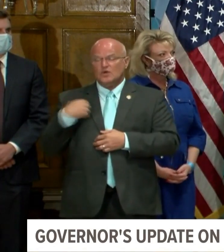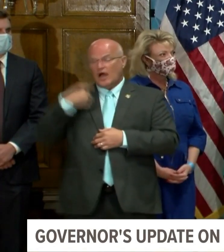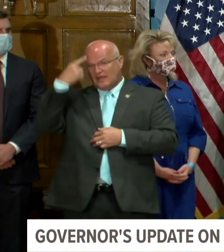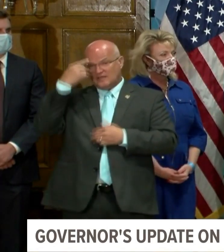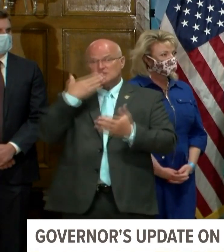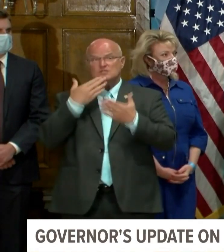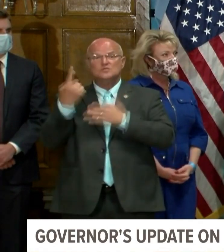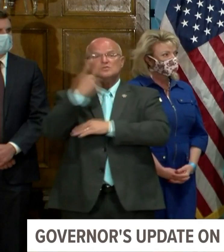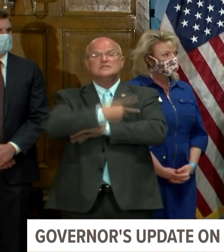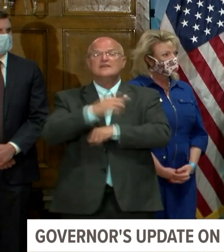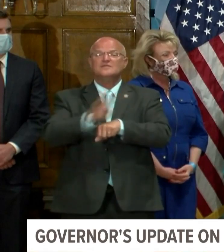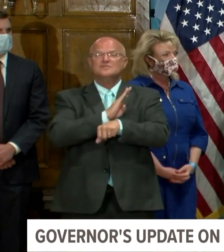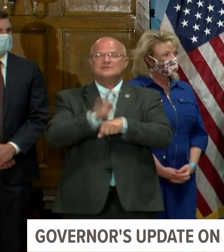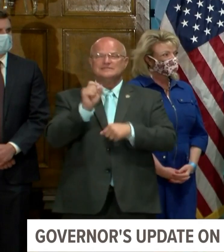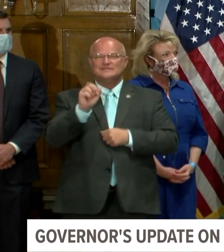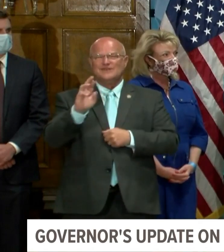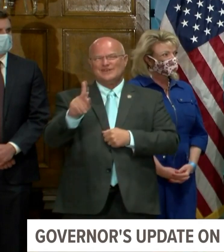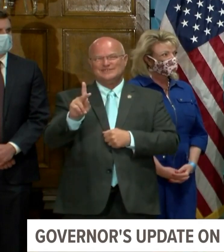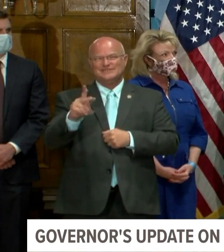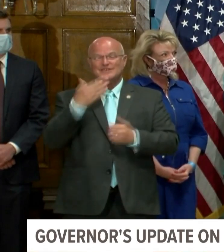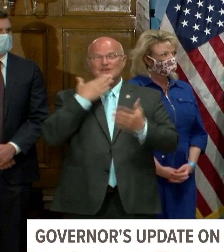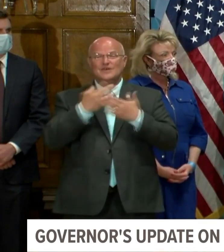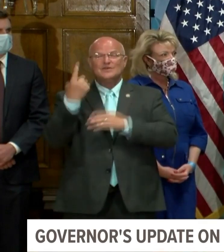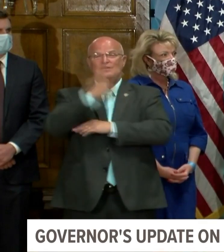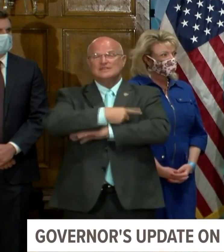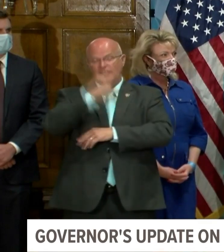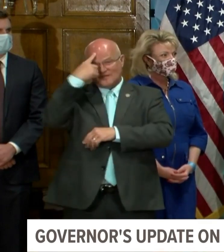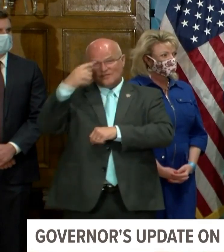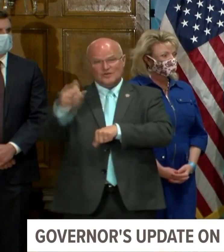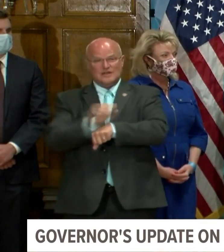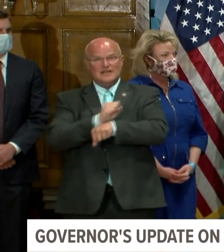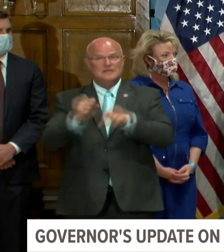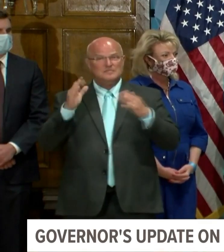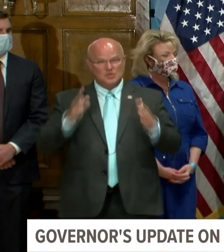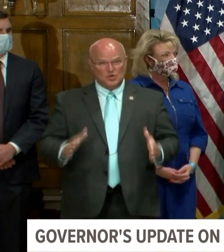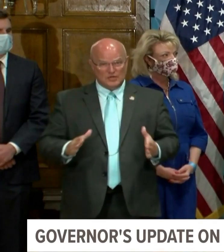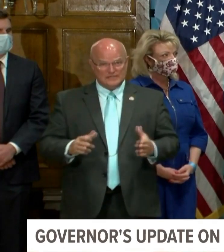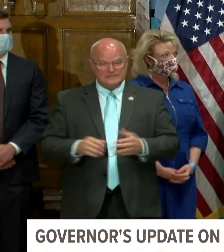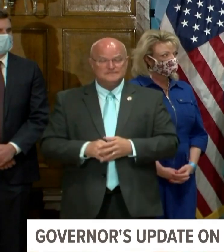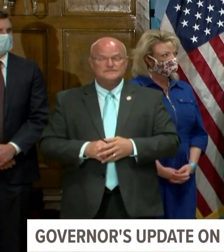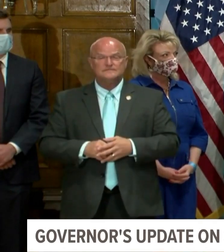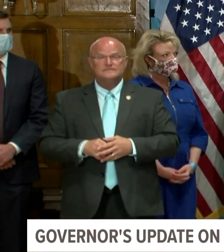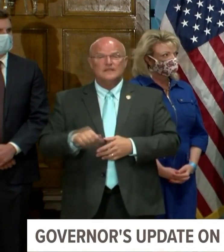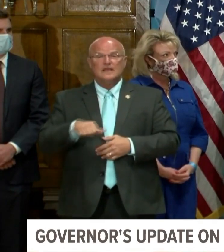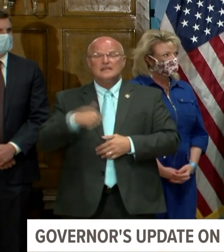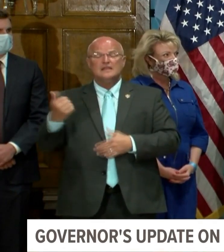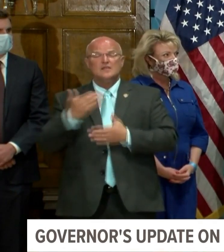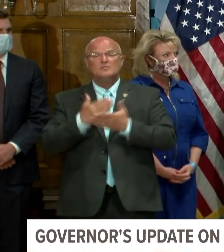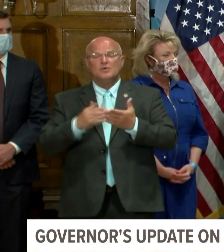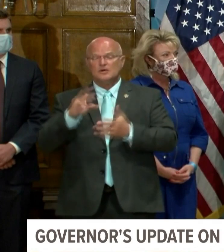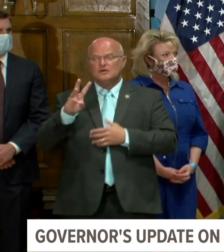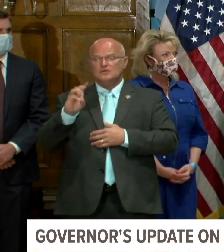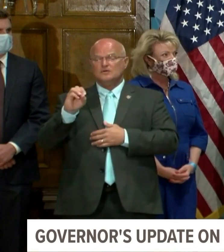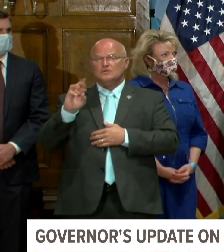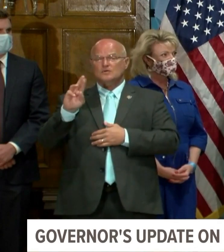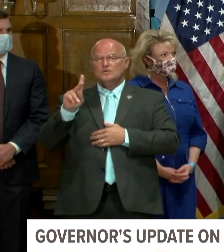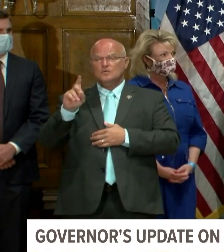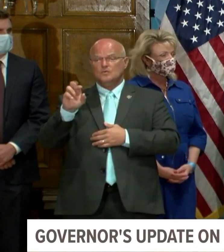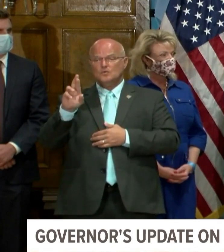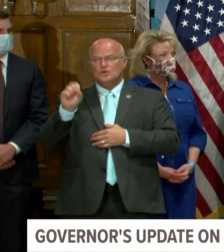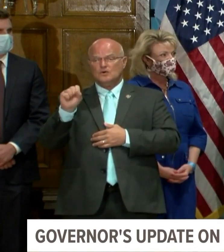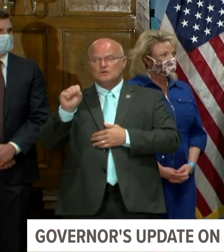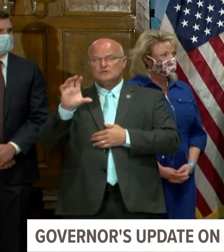think it's a good day for the businesses of Arkansas. It's also a good day for the employees. Another part that we haven't talked about yet is the workman's comp. Anybody who